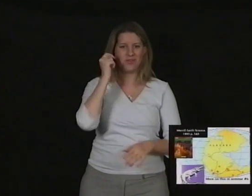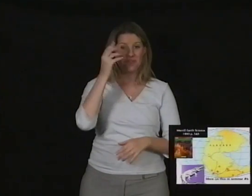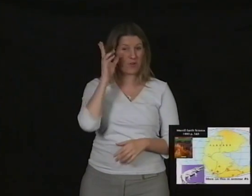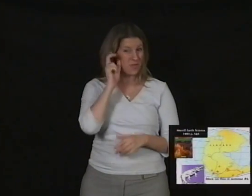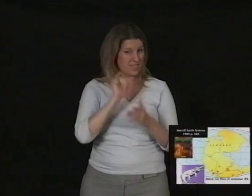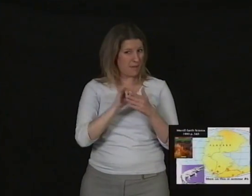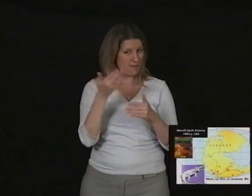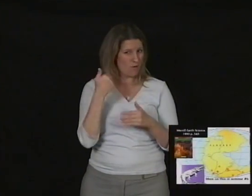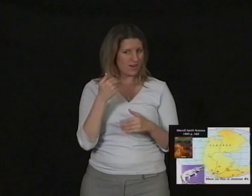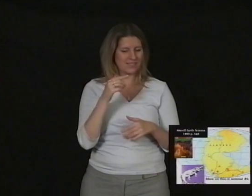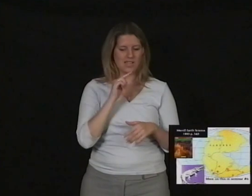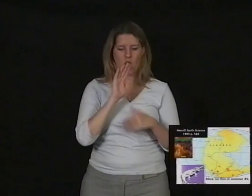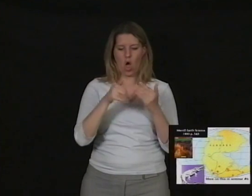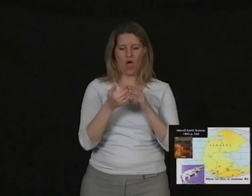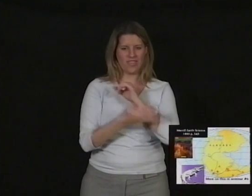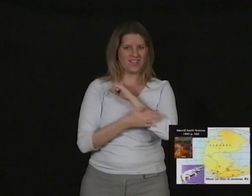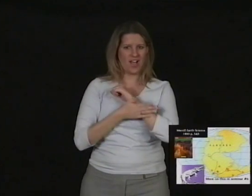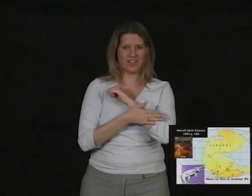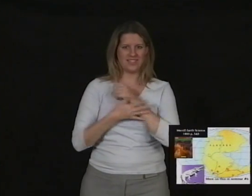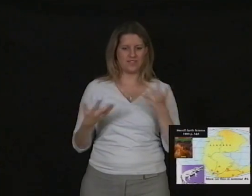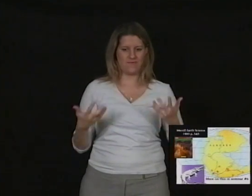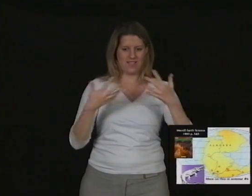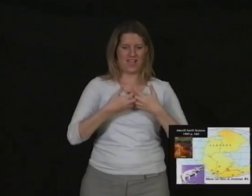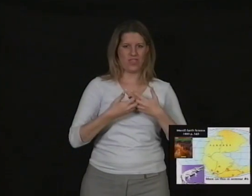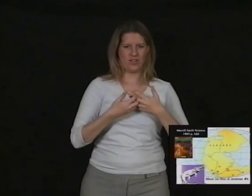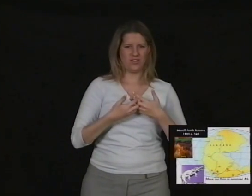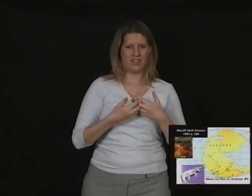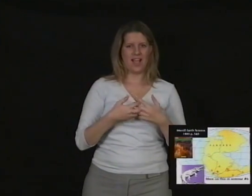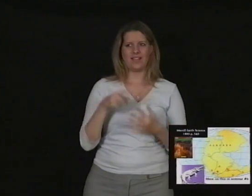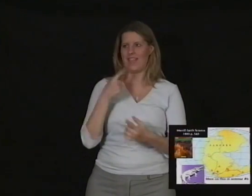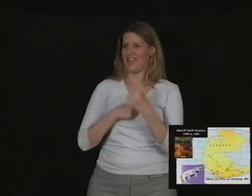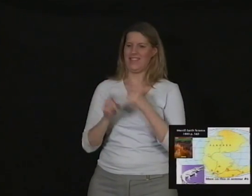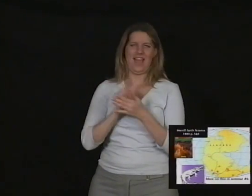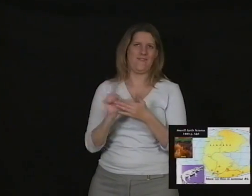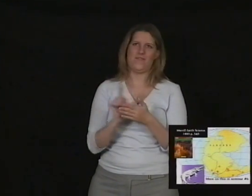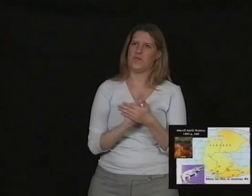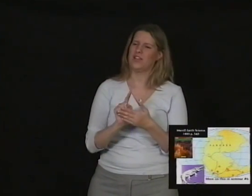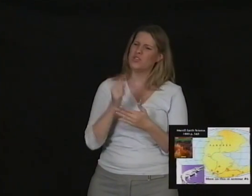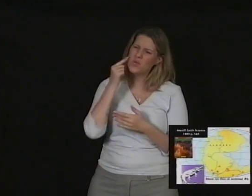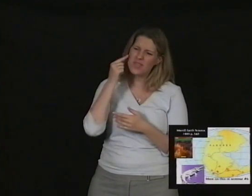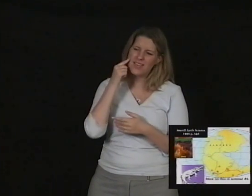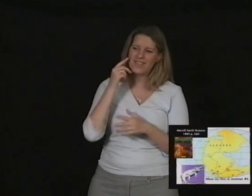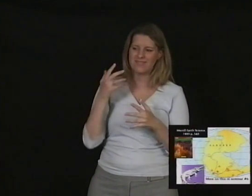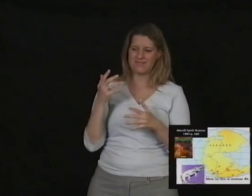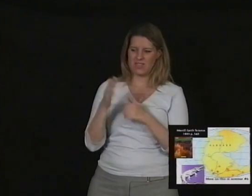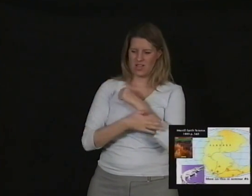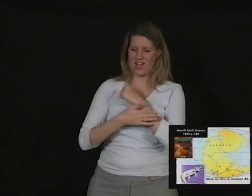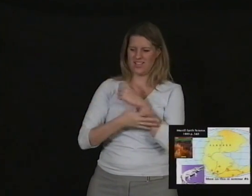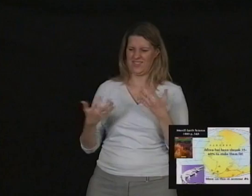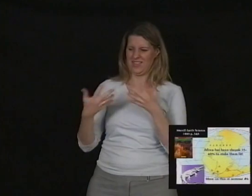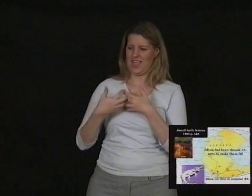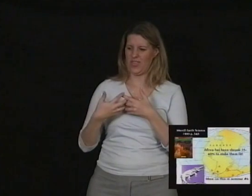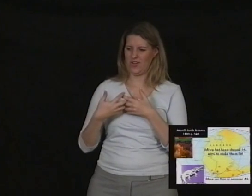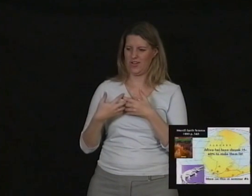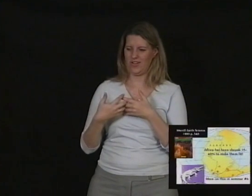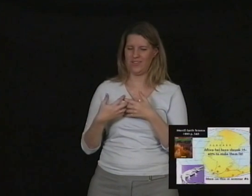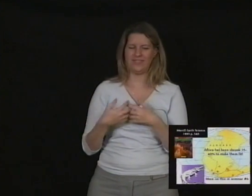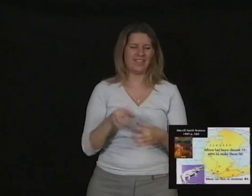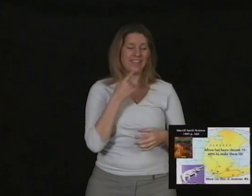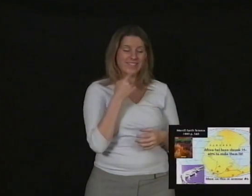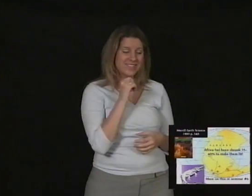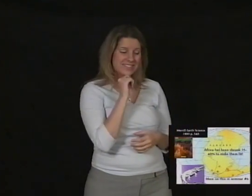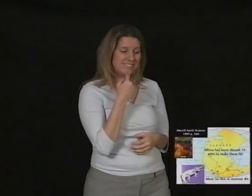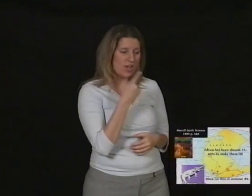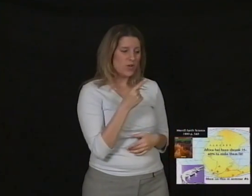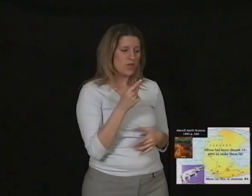fit together. I get asked this question every week. Hey, Hovind, do you think all the continents used to fit together? I say, well, they didn't tell you they shrank Africa nearly 40% to make